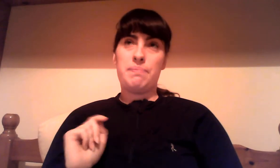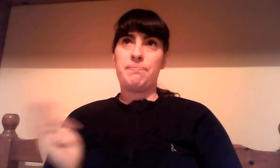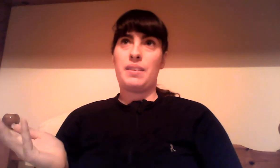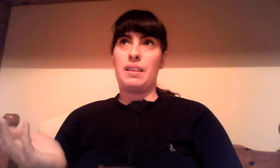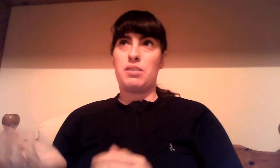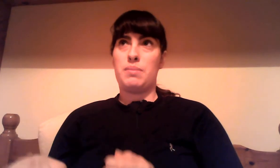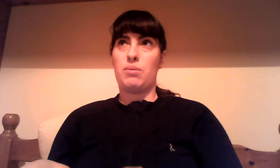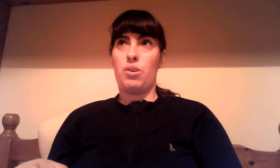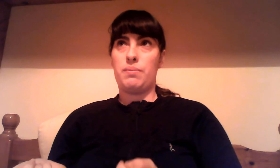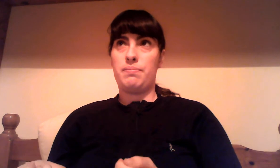that's me wrong,